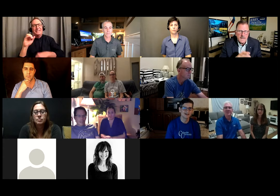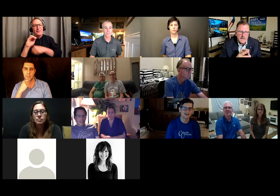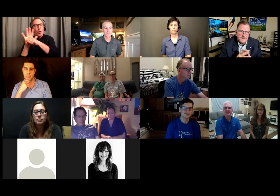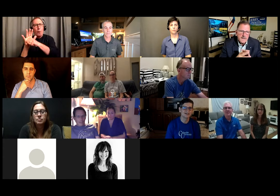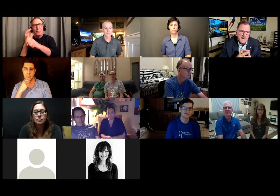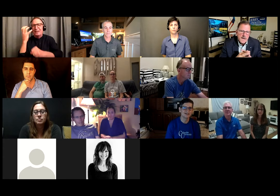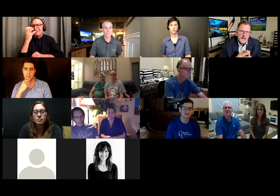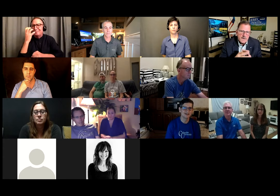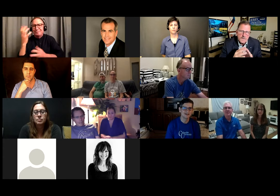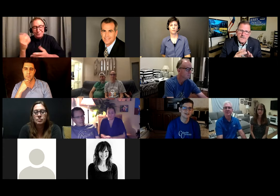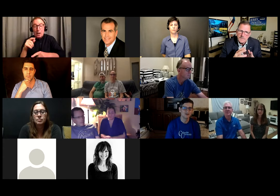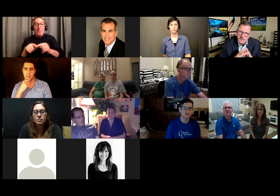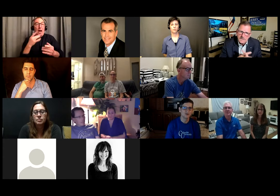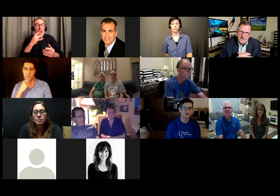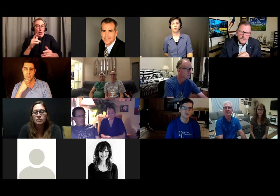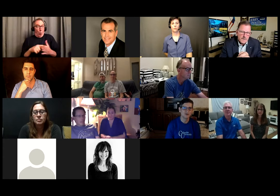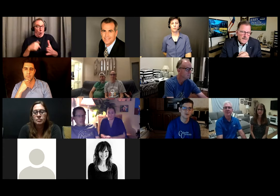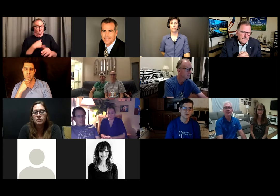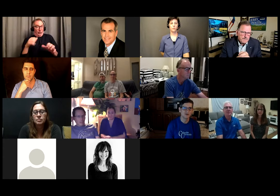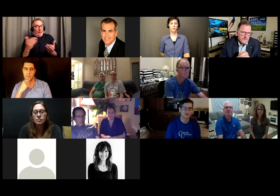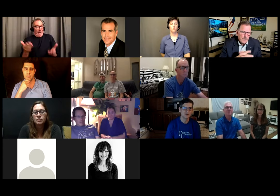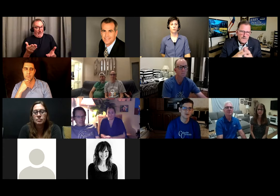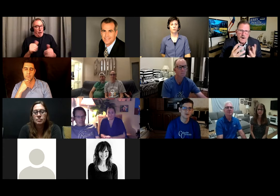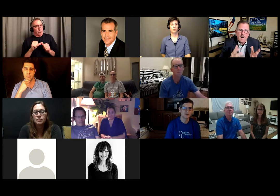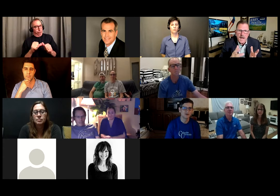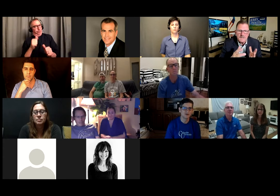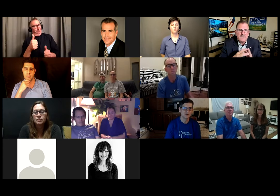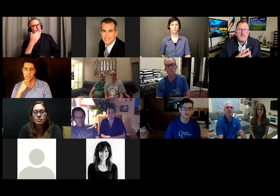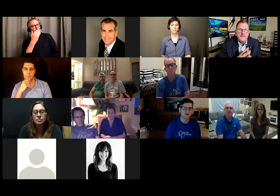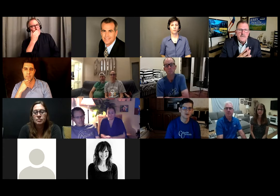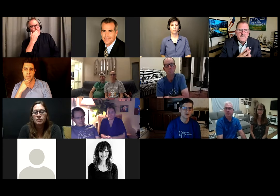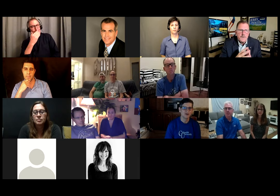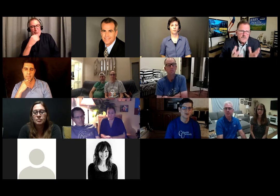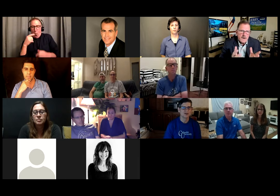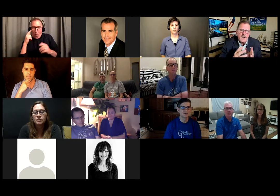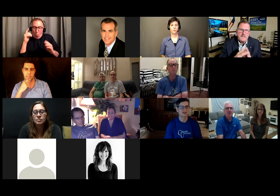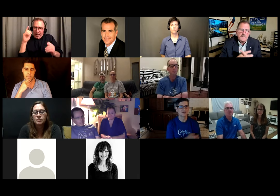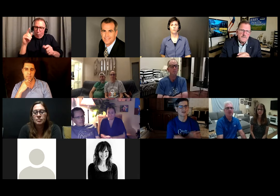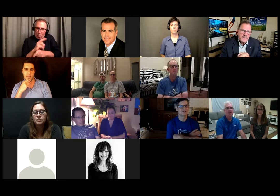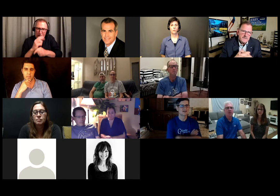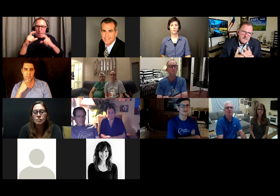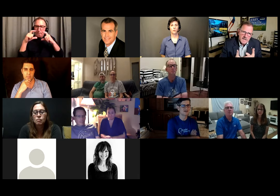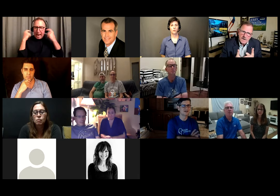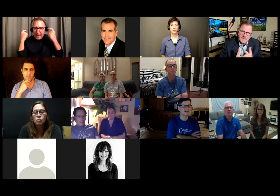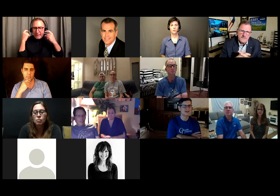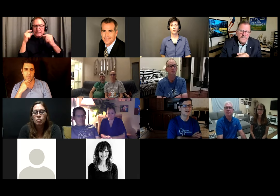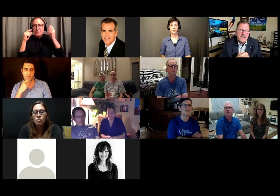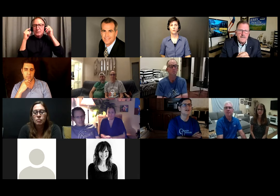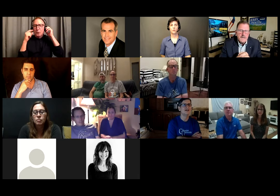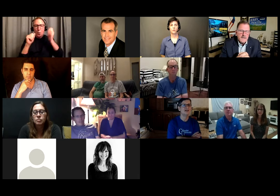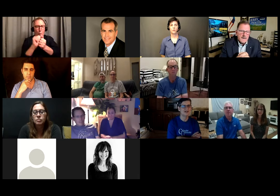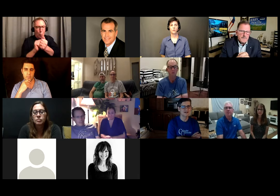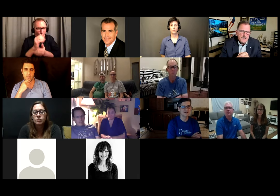working, and hopefully we'll continue. We wear our masks, we wash our hands, we stay our